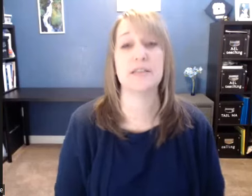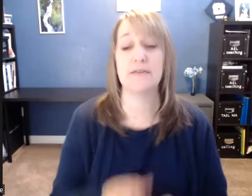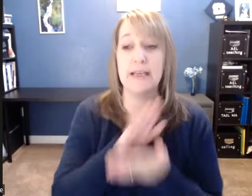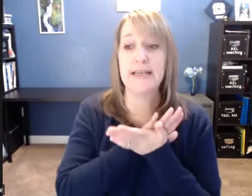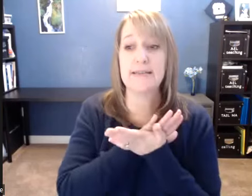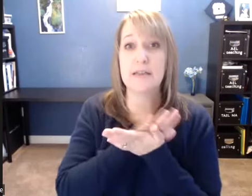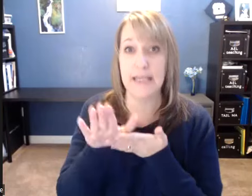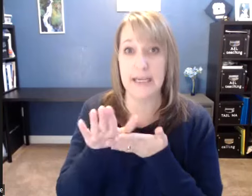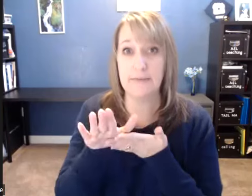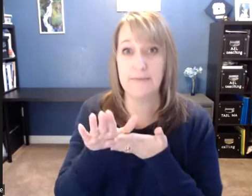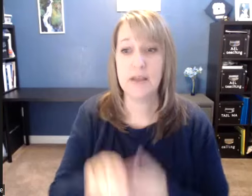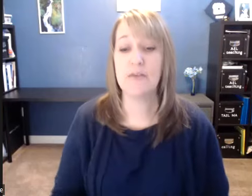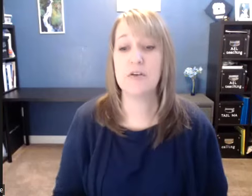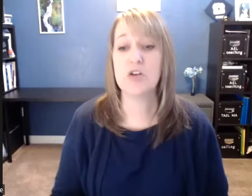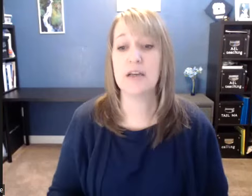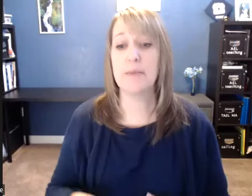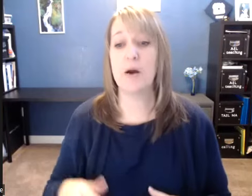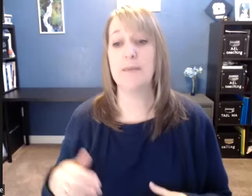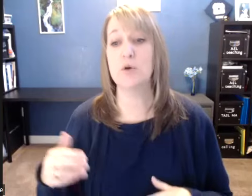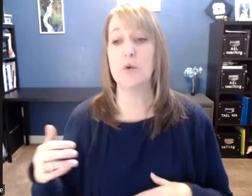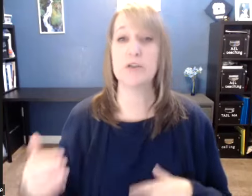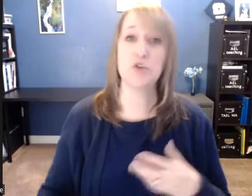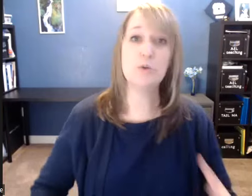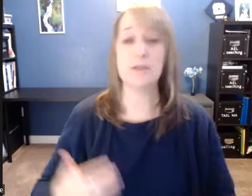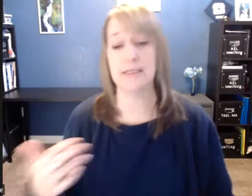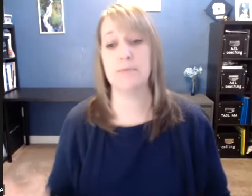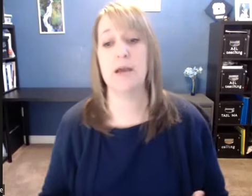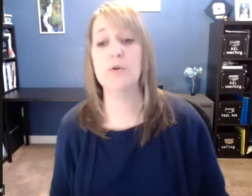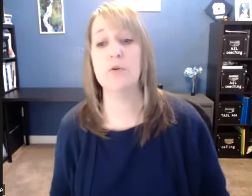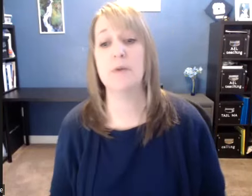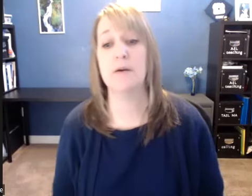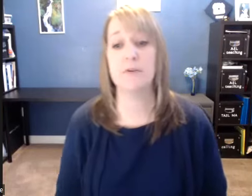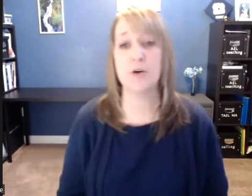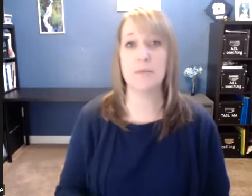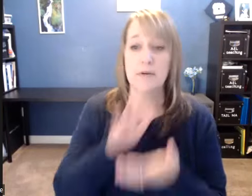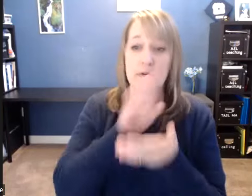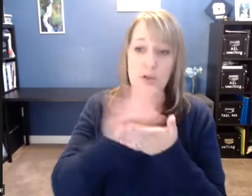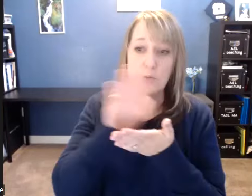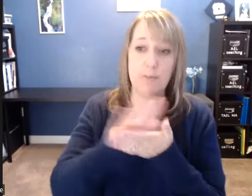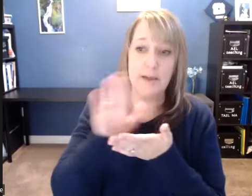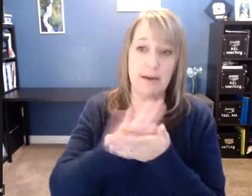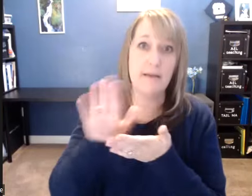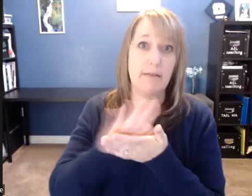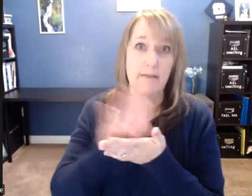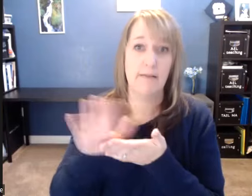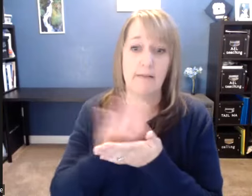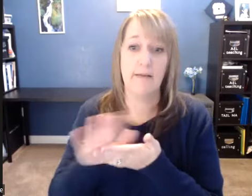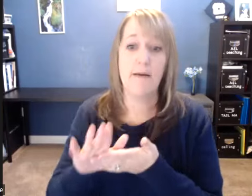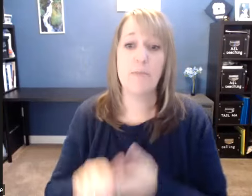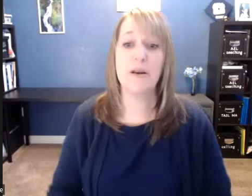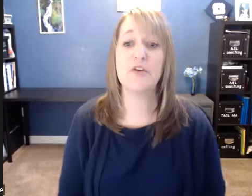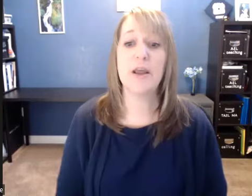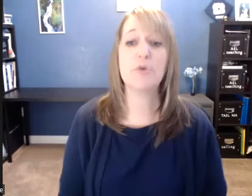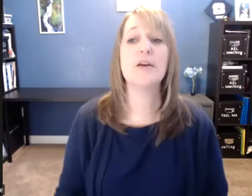adjective, it is clean. If you're talking about I'm going to clean my room, a verb, you repeat it. But if your neighborhood